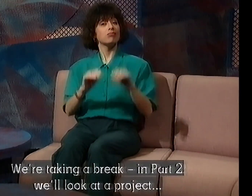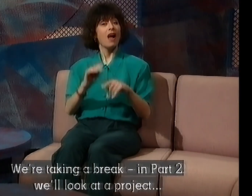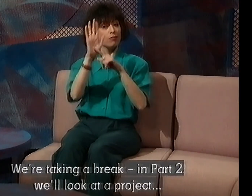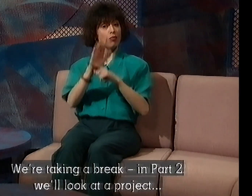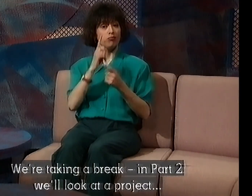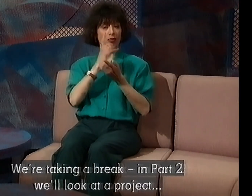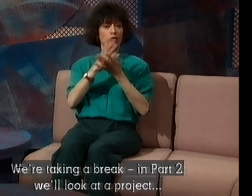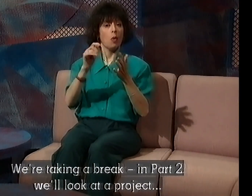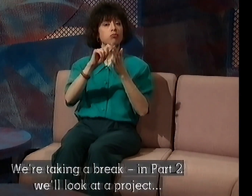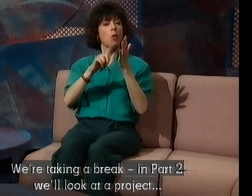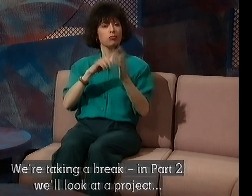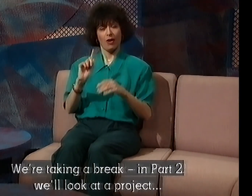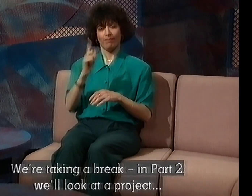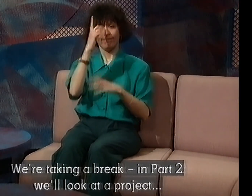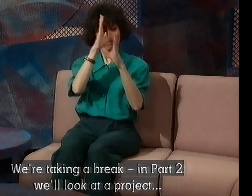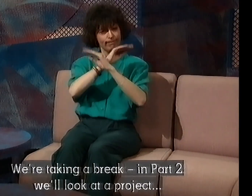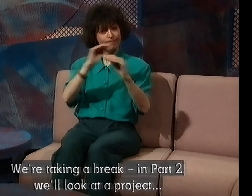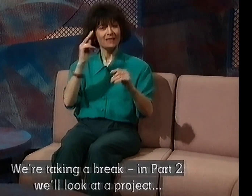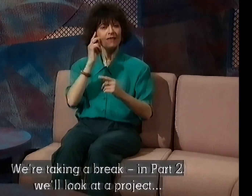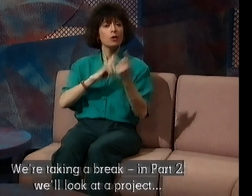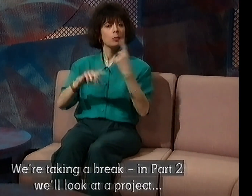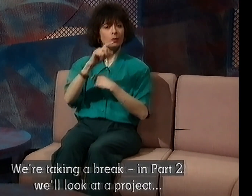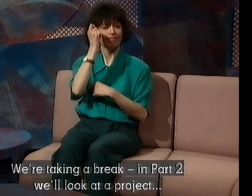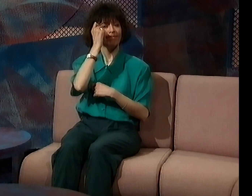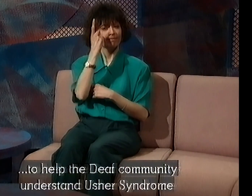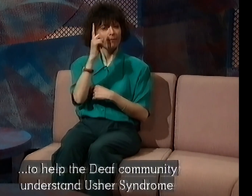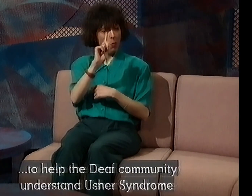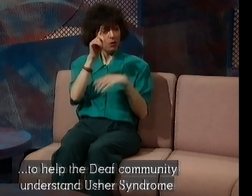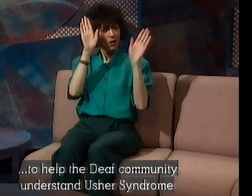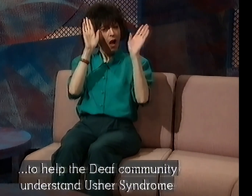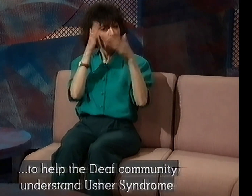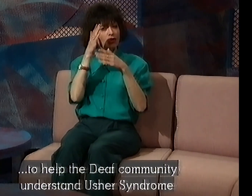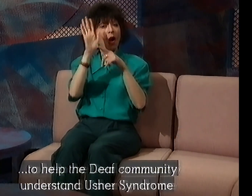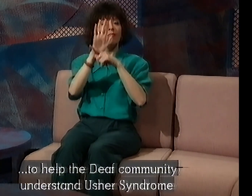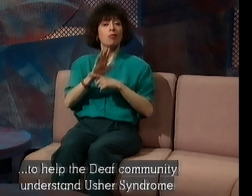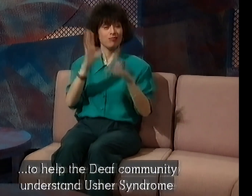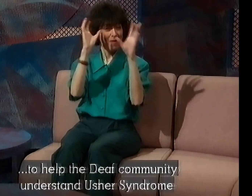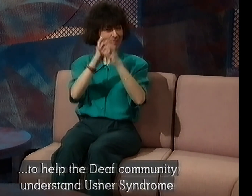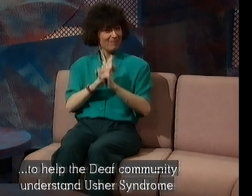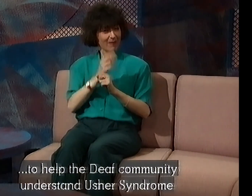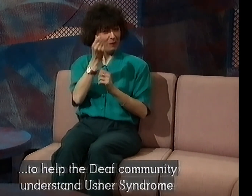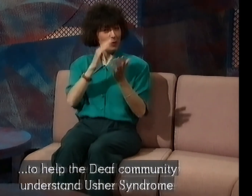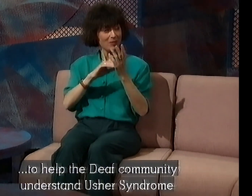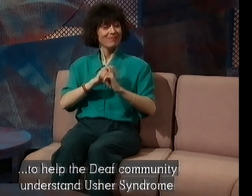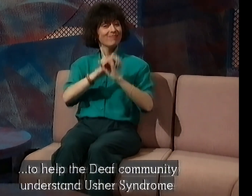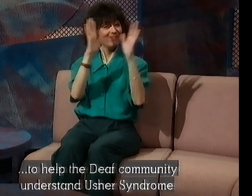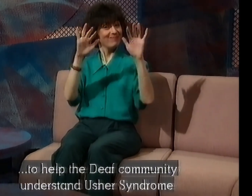We're taking a break now. In part 2, we'll look at a unique project to help the deaf community understand Usher syndrome. Join us for